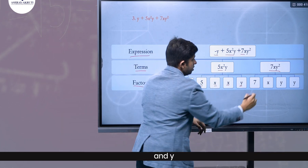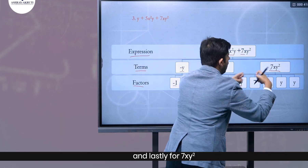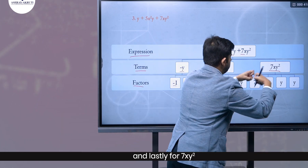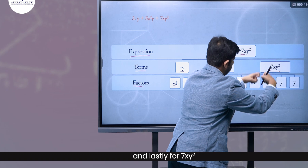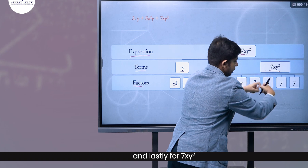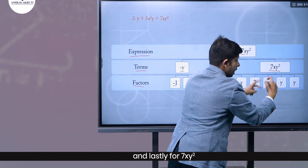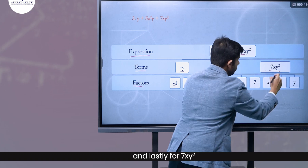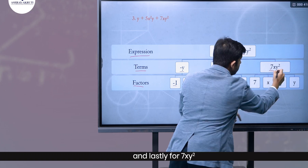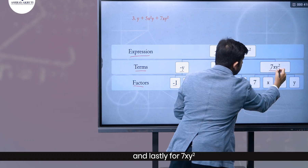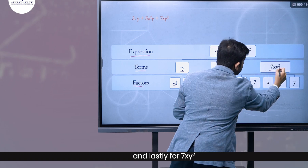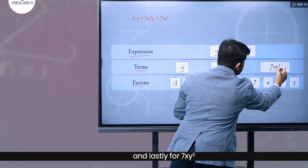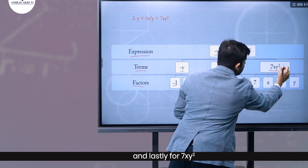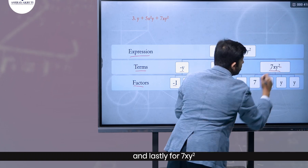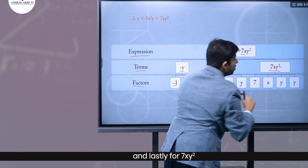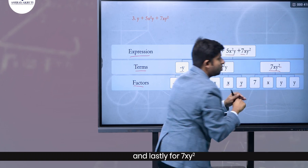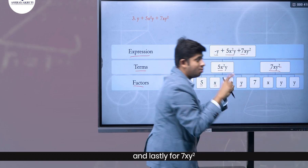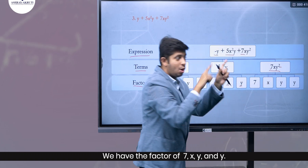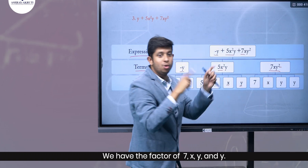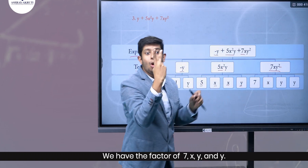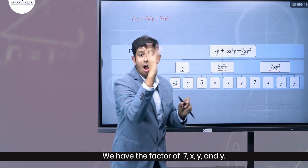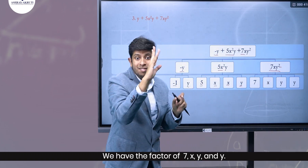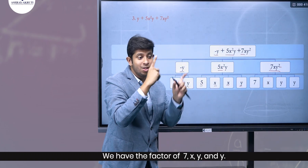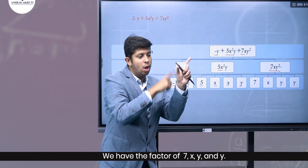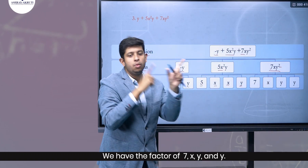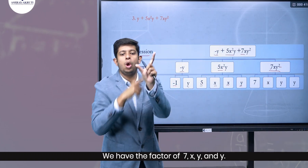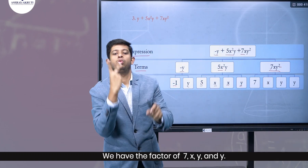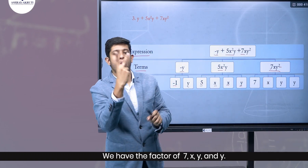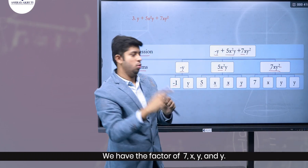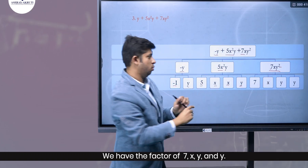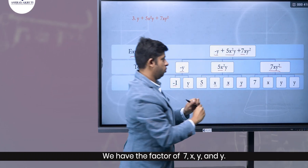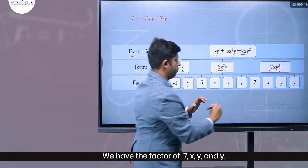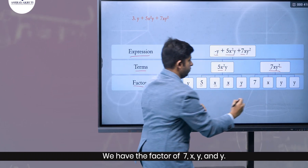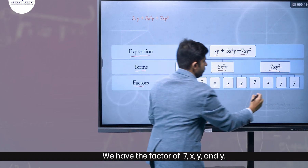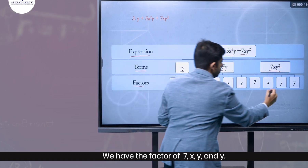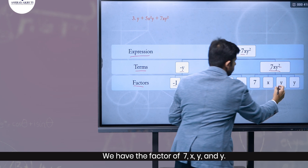And lastly, for 7xy square, we have the factors 7, x, y and y.